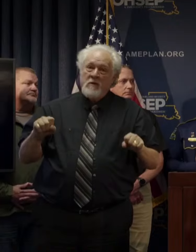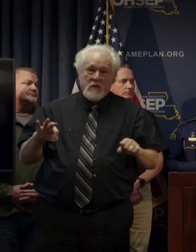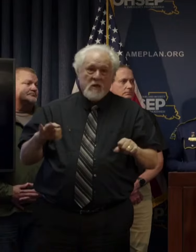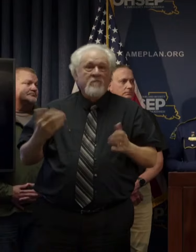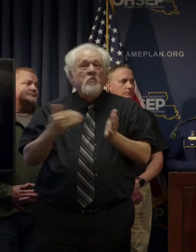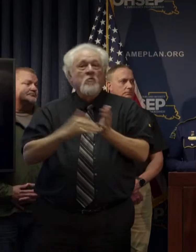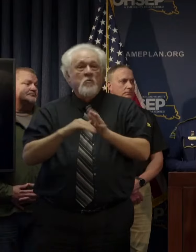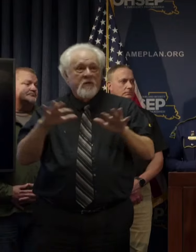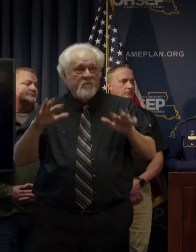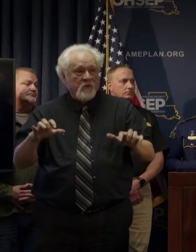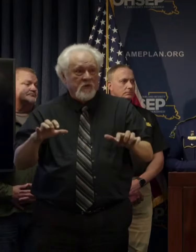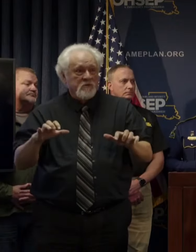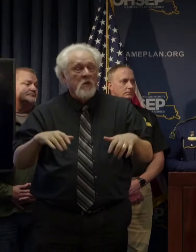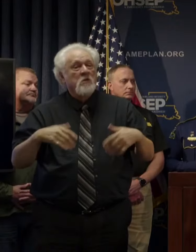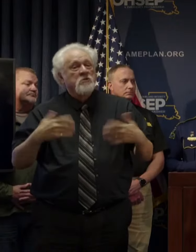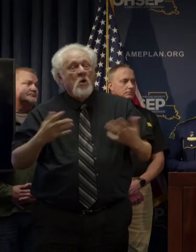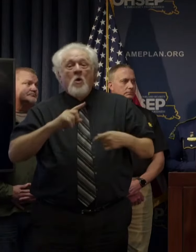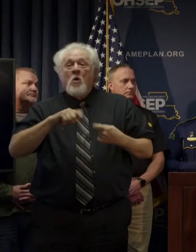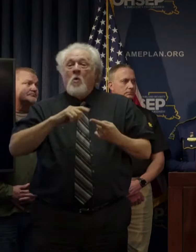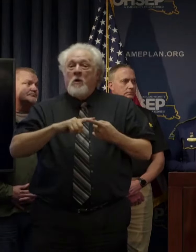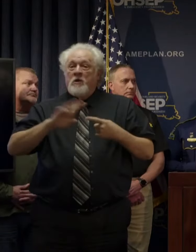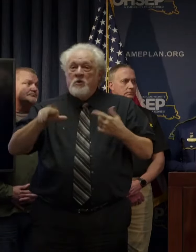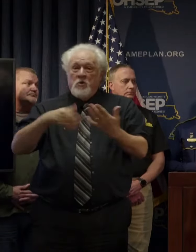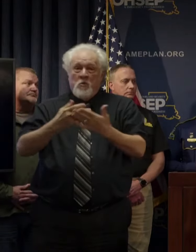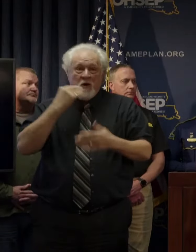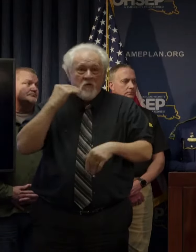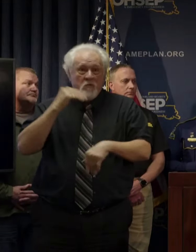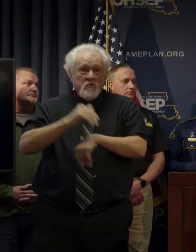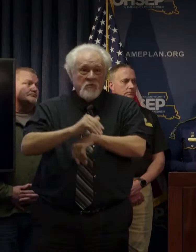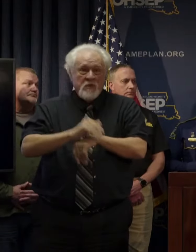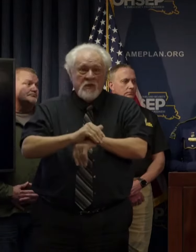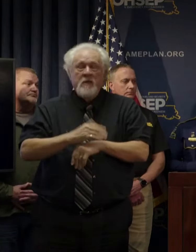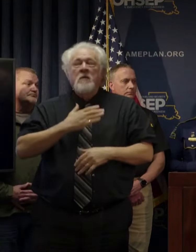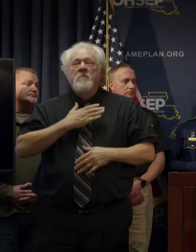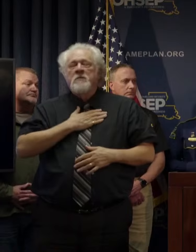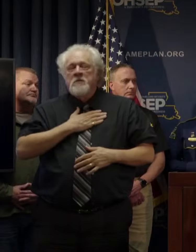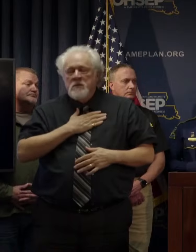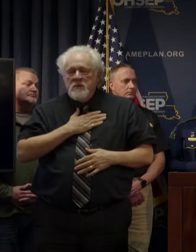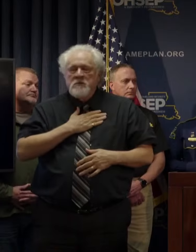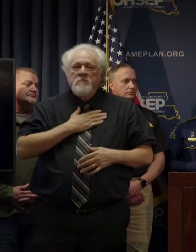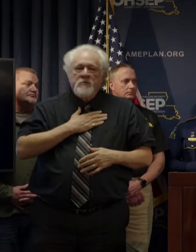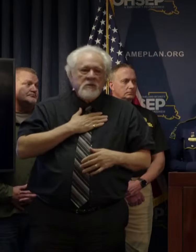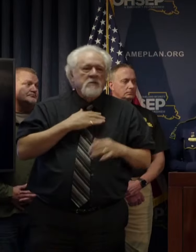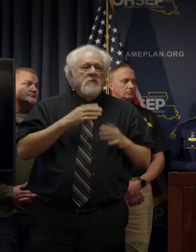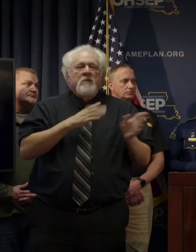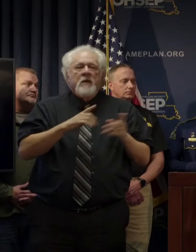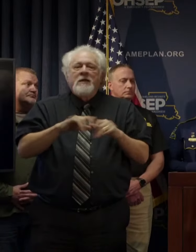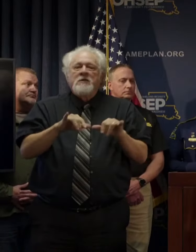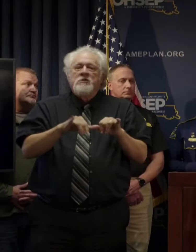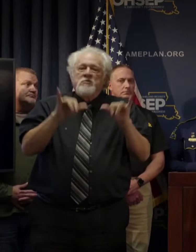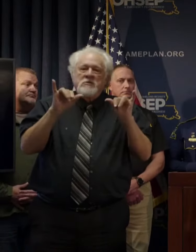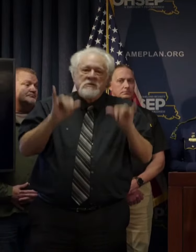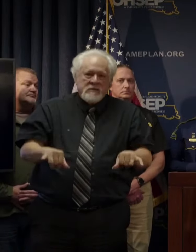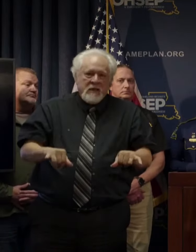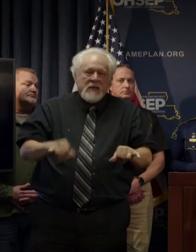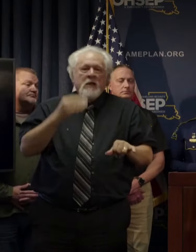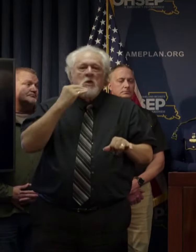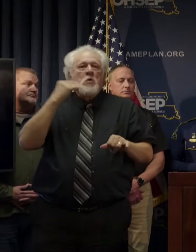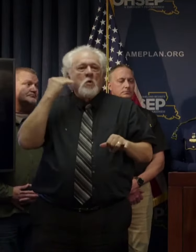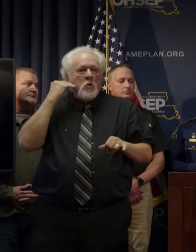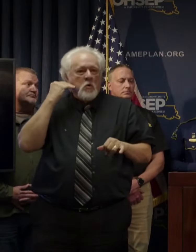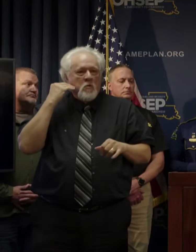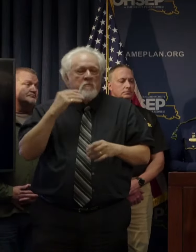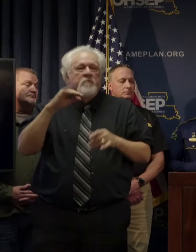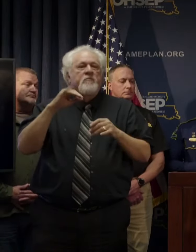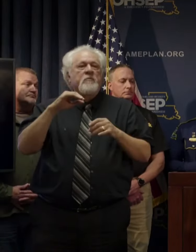refreeze. So once everyone gets home this evening, please plan to stay off of the roads, plan to stay